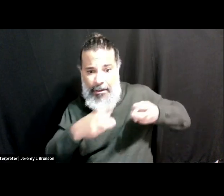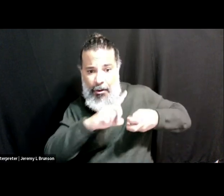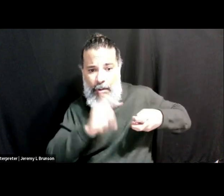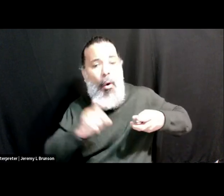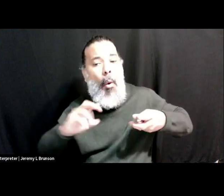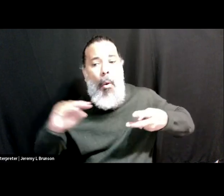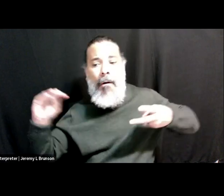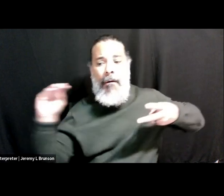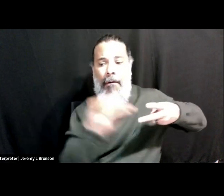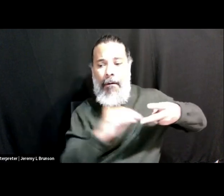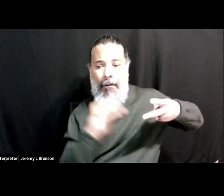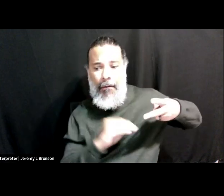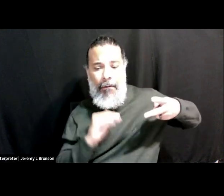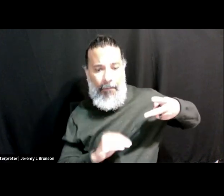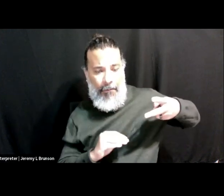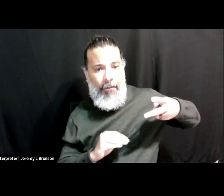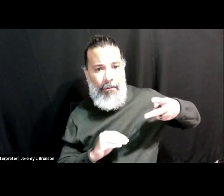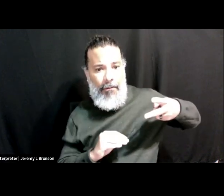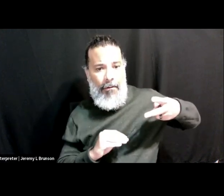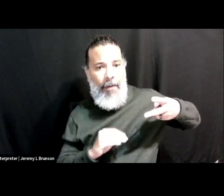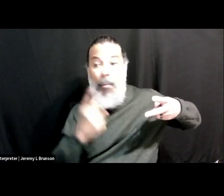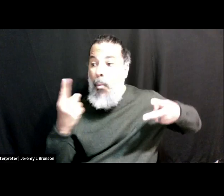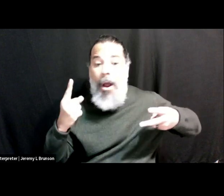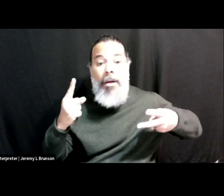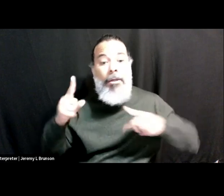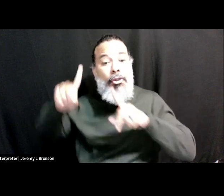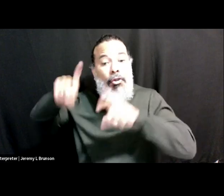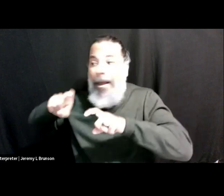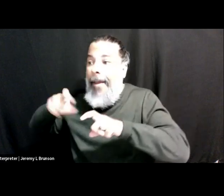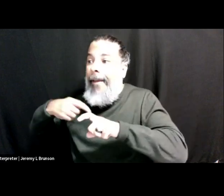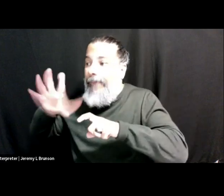insert questions from one survey project to another.